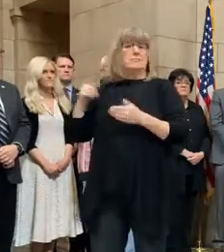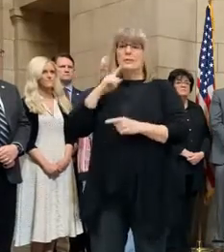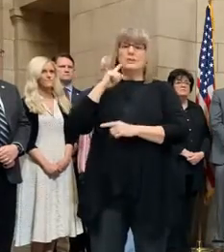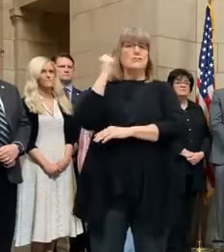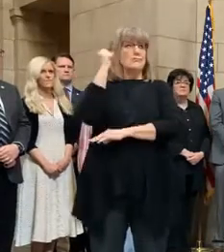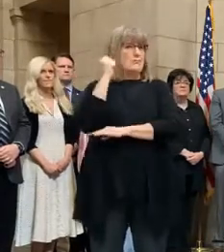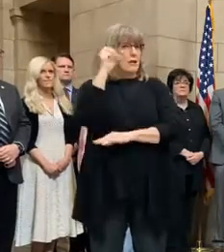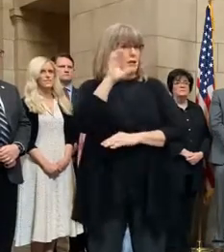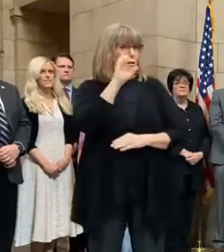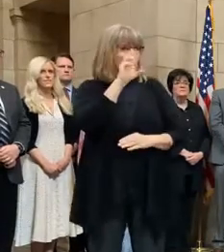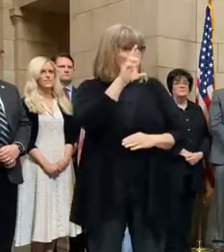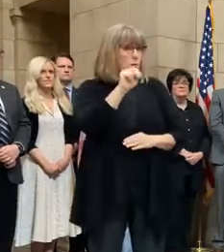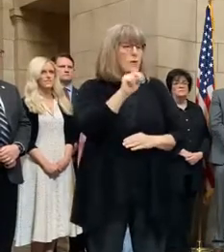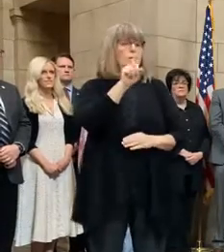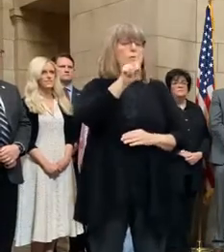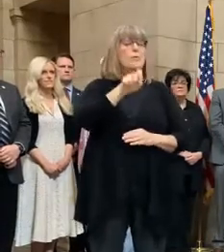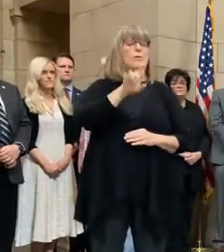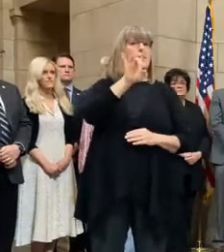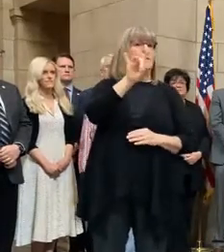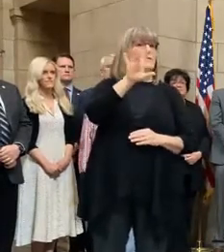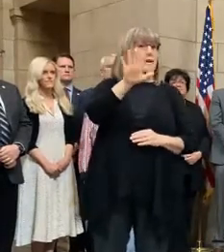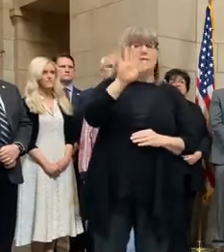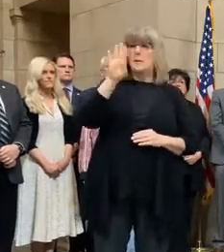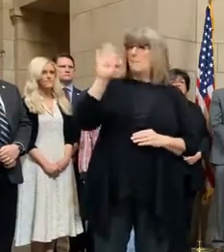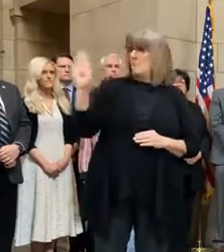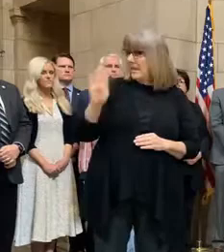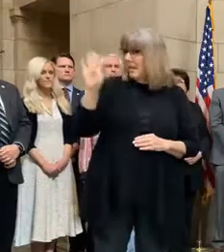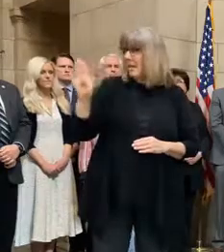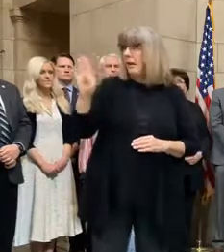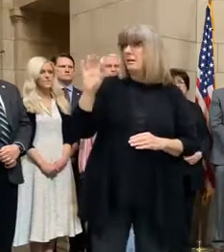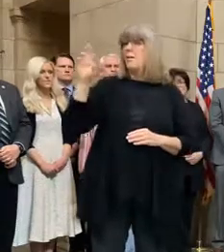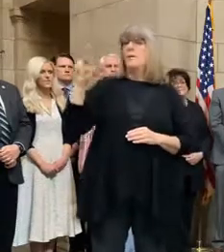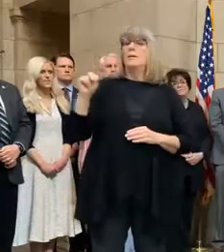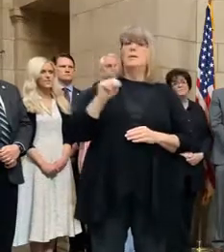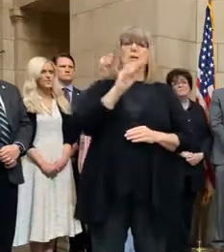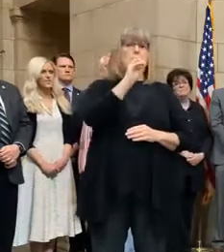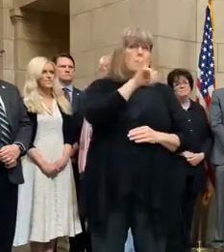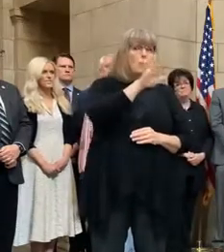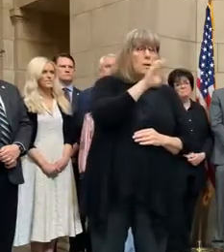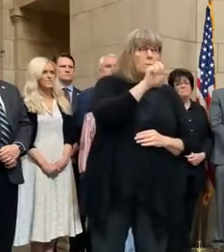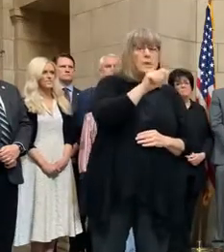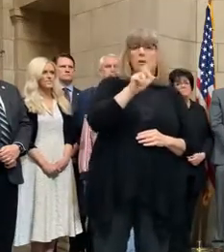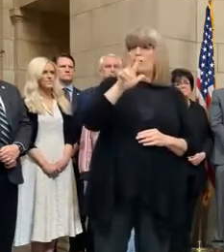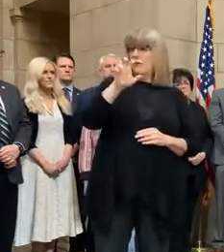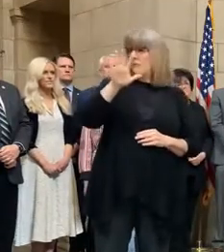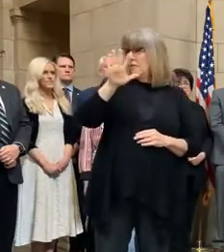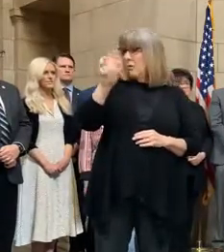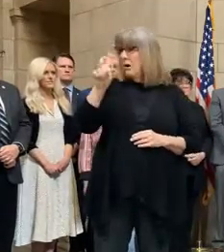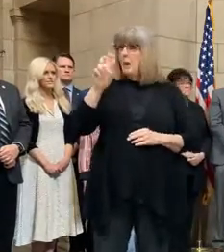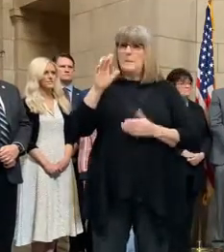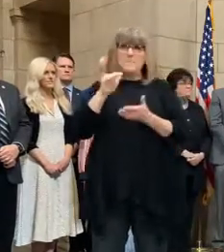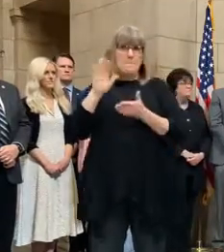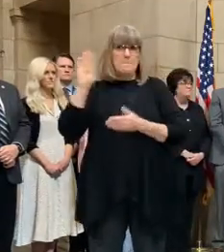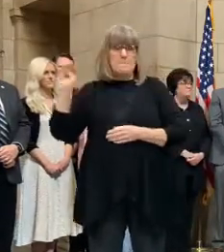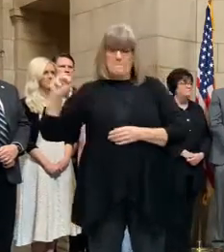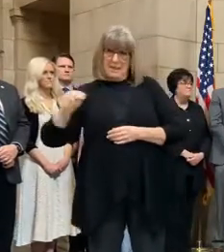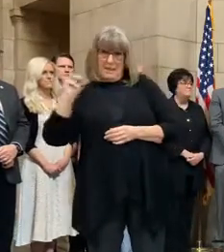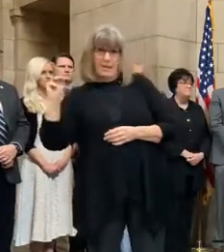production, 1.85 billion bushels of corn. Record soybean production, 351 million bushels of